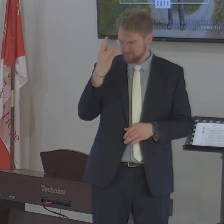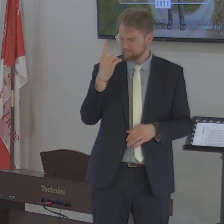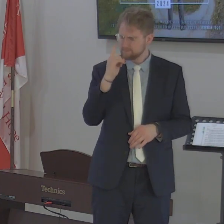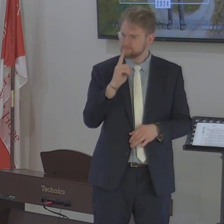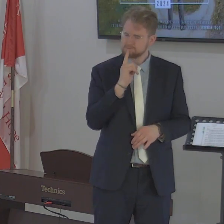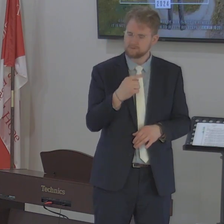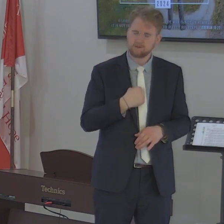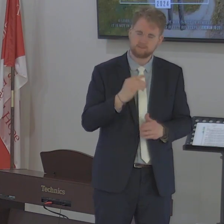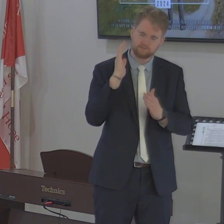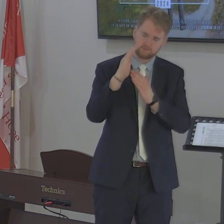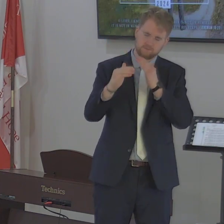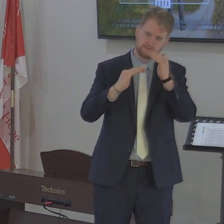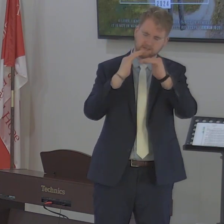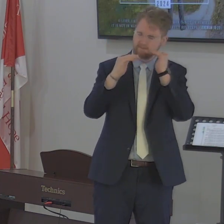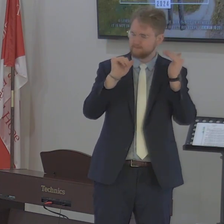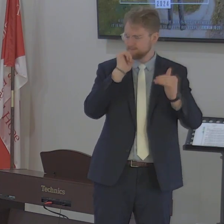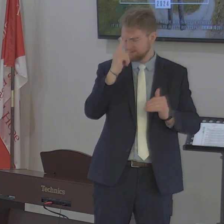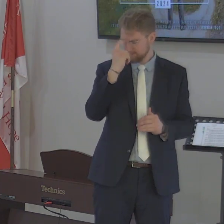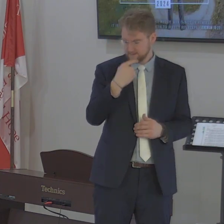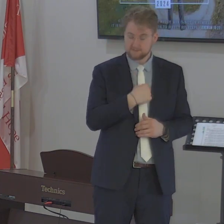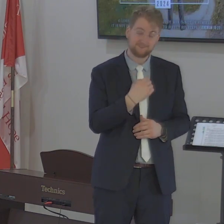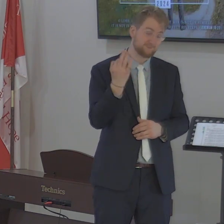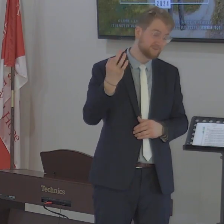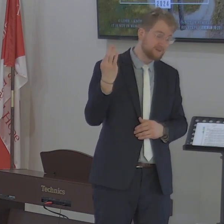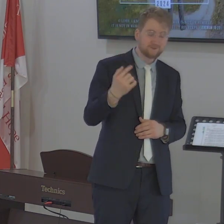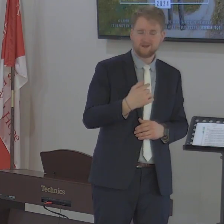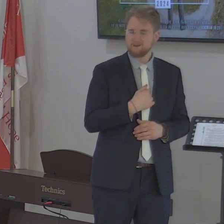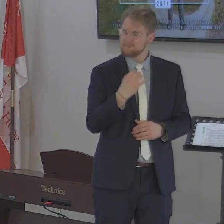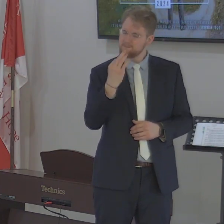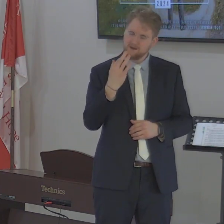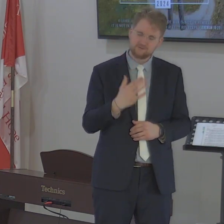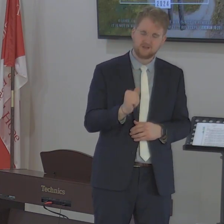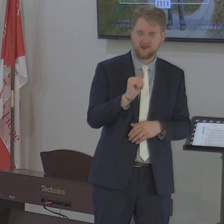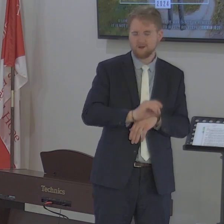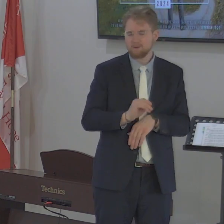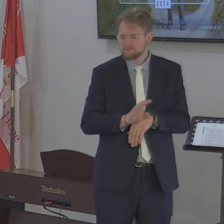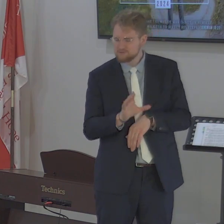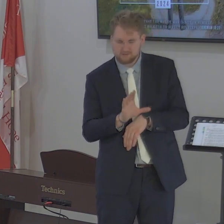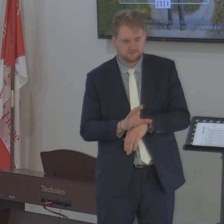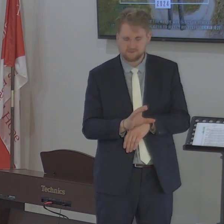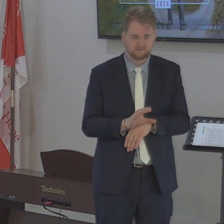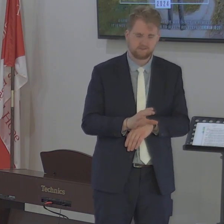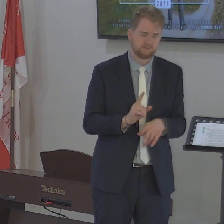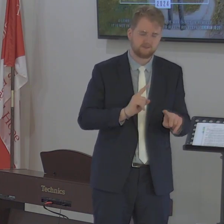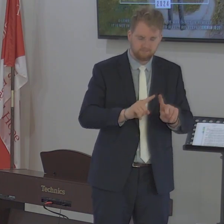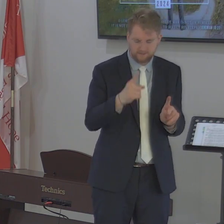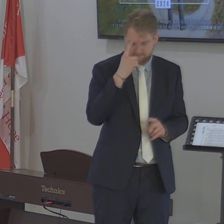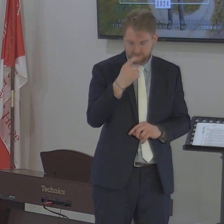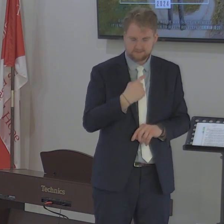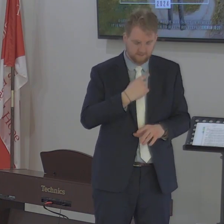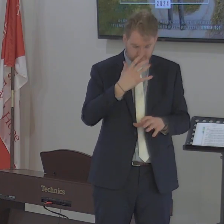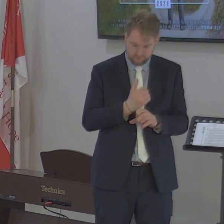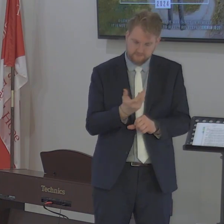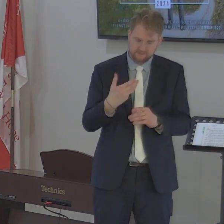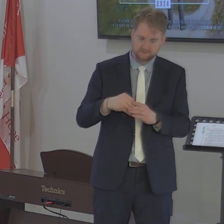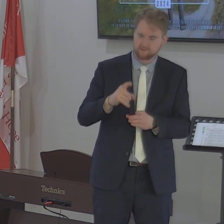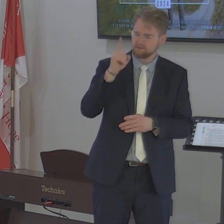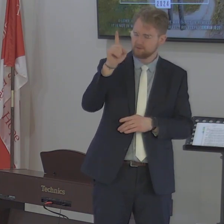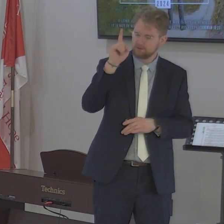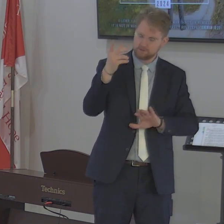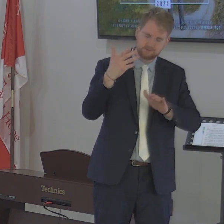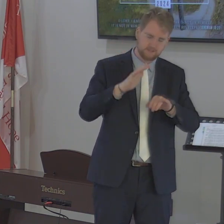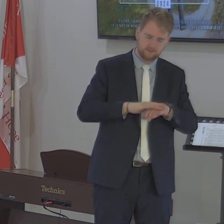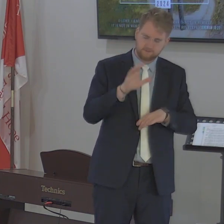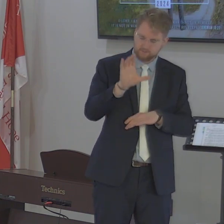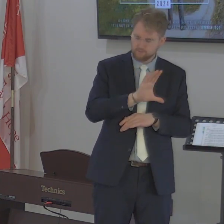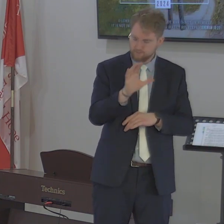not because I'm a preacher, not because I'm a pastor of a Baptist church, not because I tell people about Jesus, but because I trusted in you. You died on the cross for